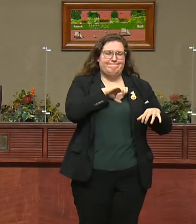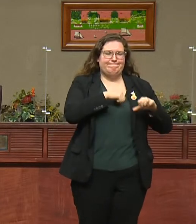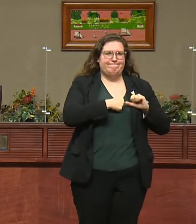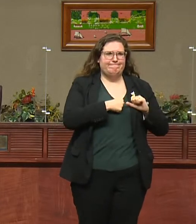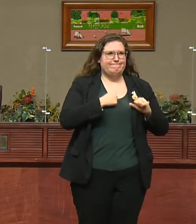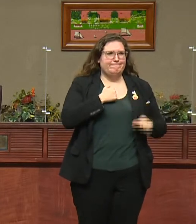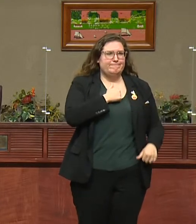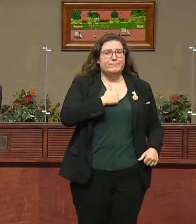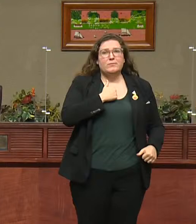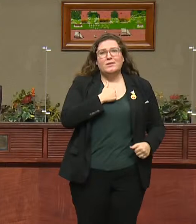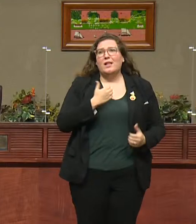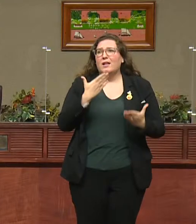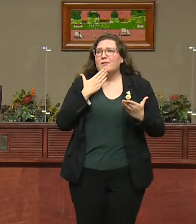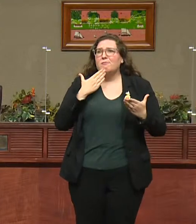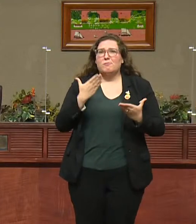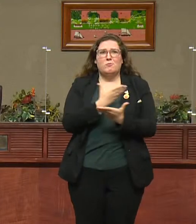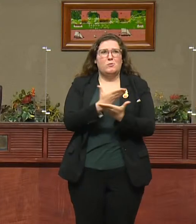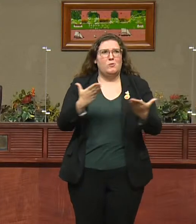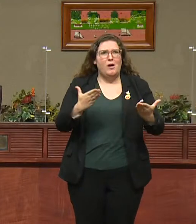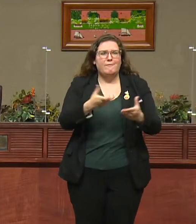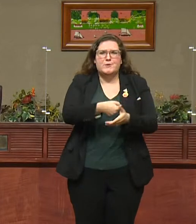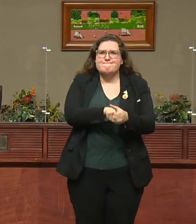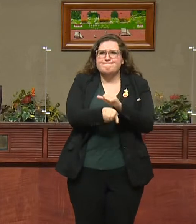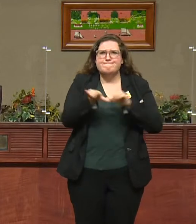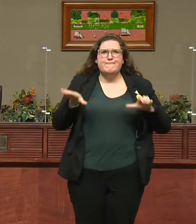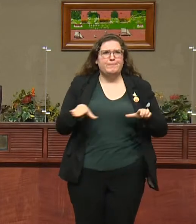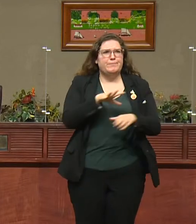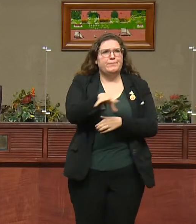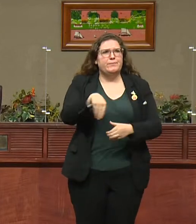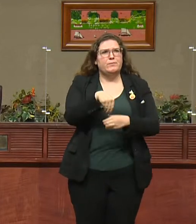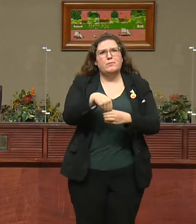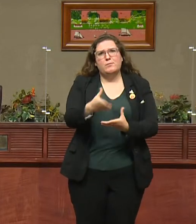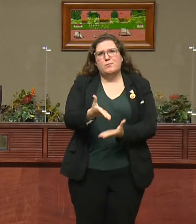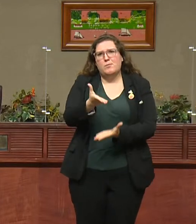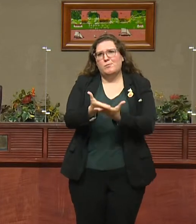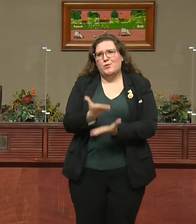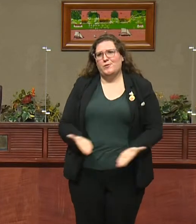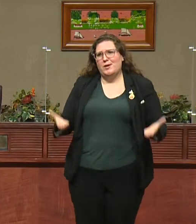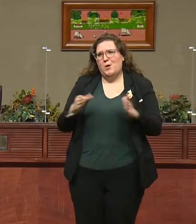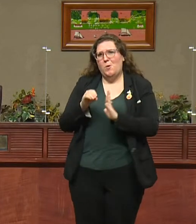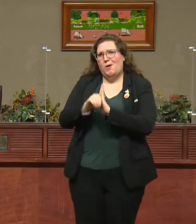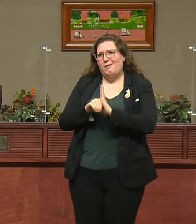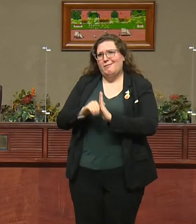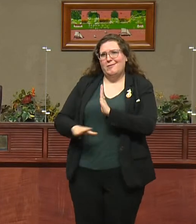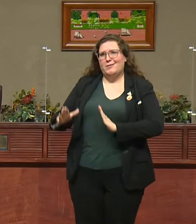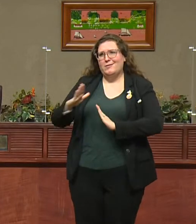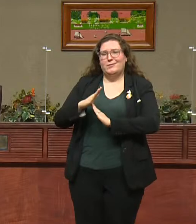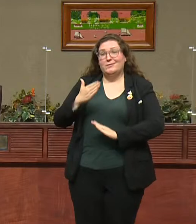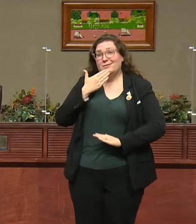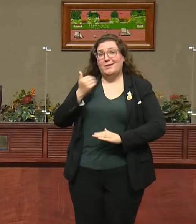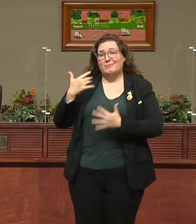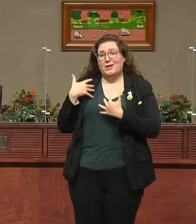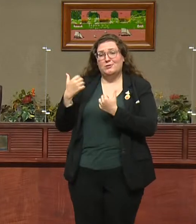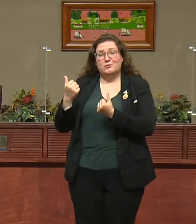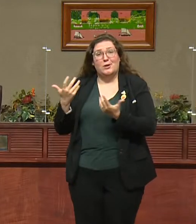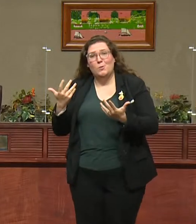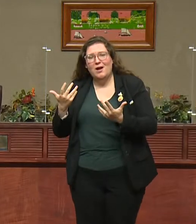for their response to this pandemic and for again showing that one of Orlando's greatest strengths is its kindness and its